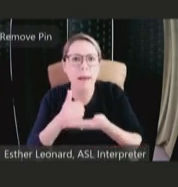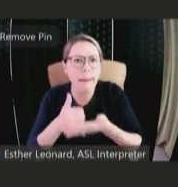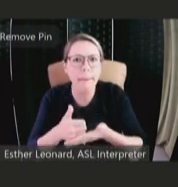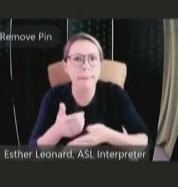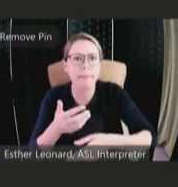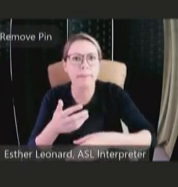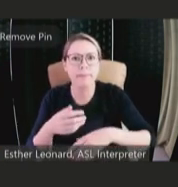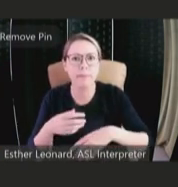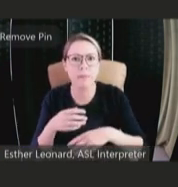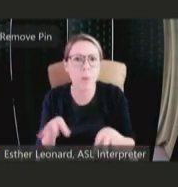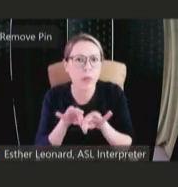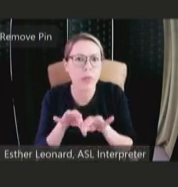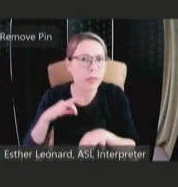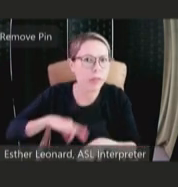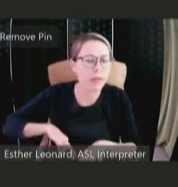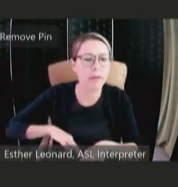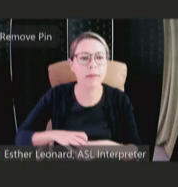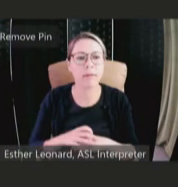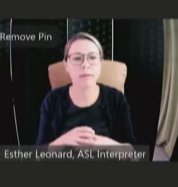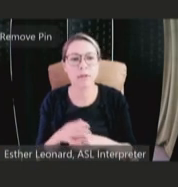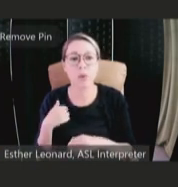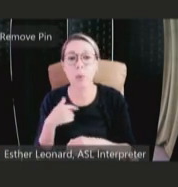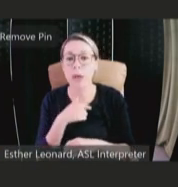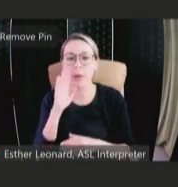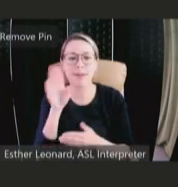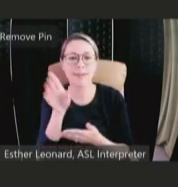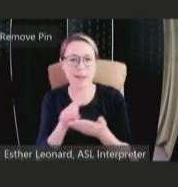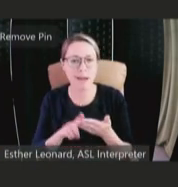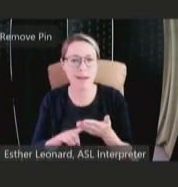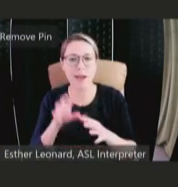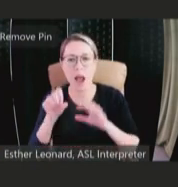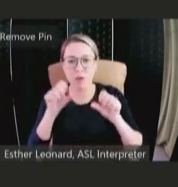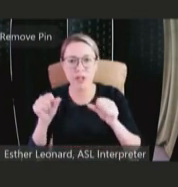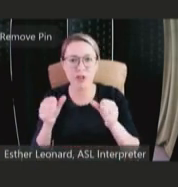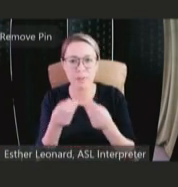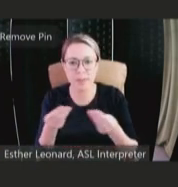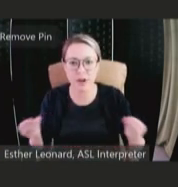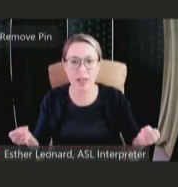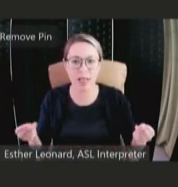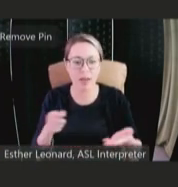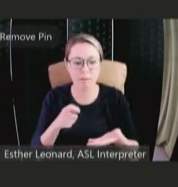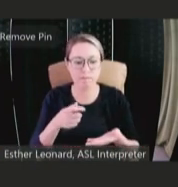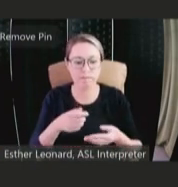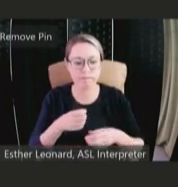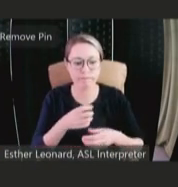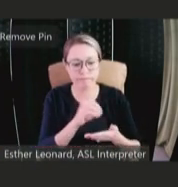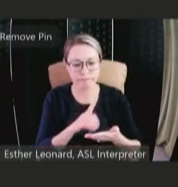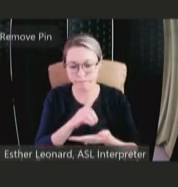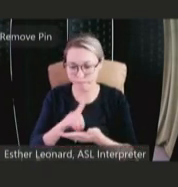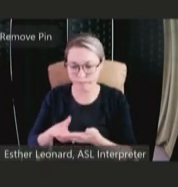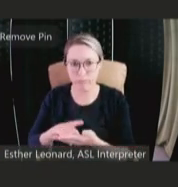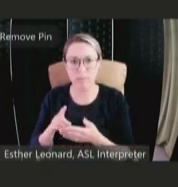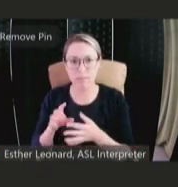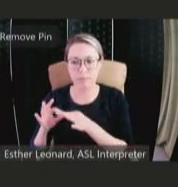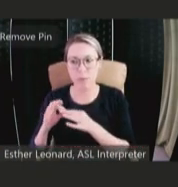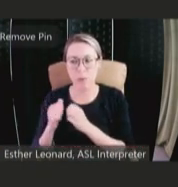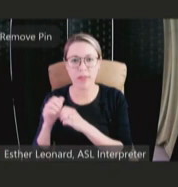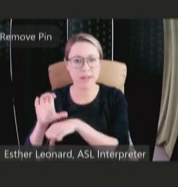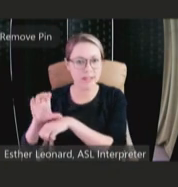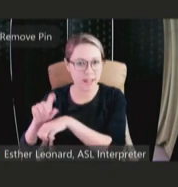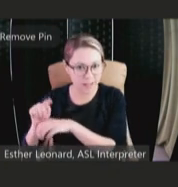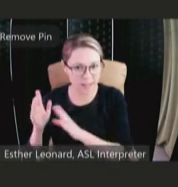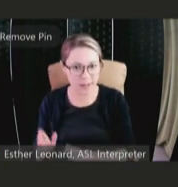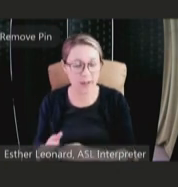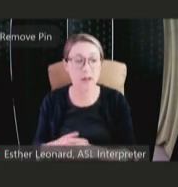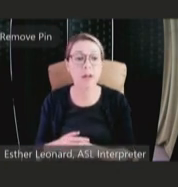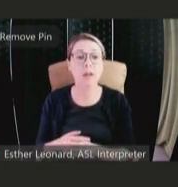So we're now working on actually designing our outreach materials with our consultant. With that in mind, our consultant would like